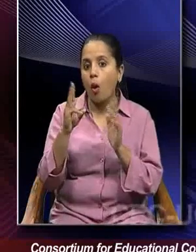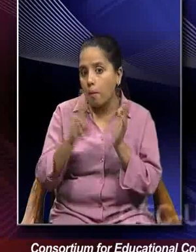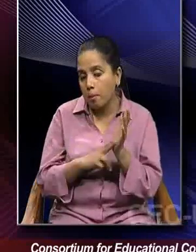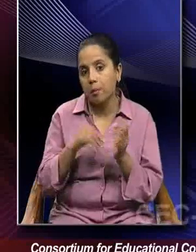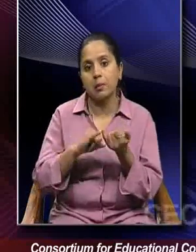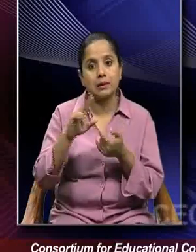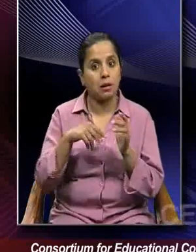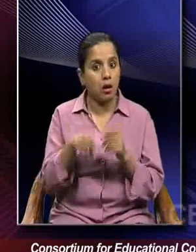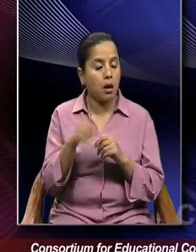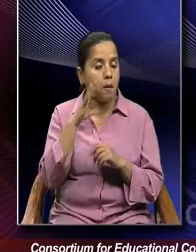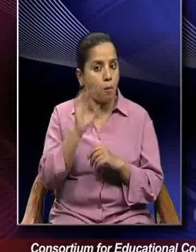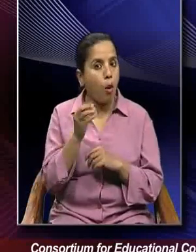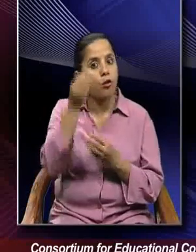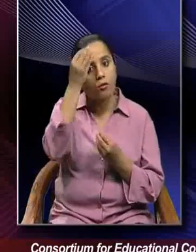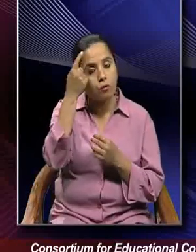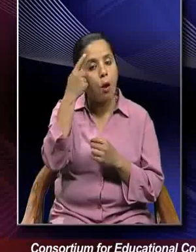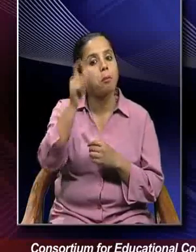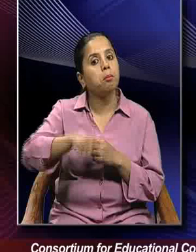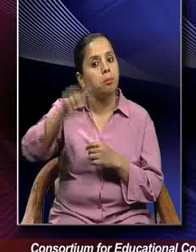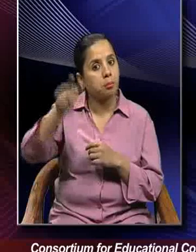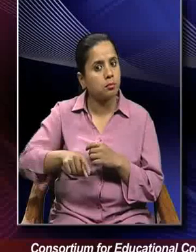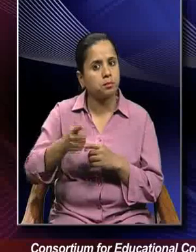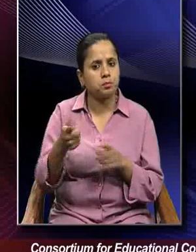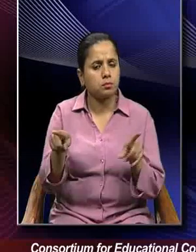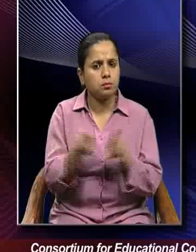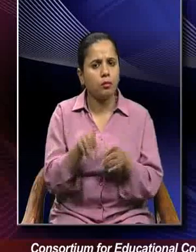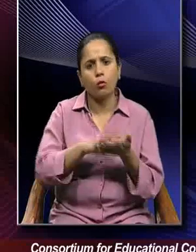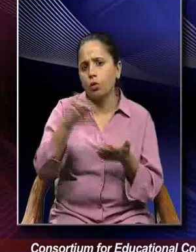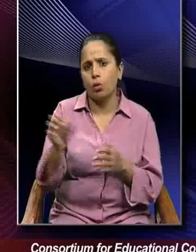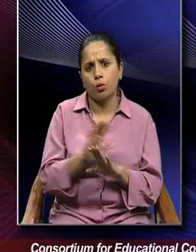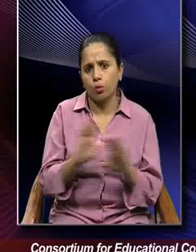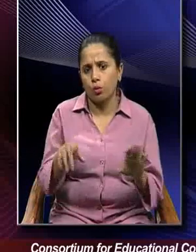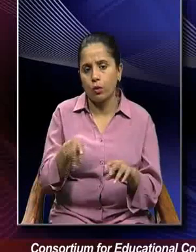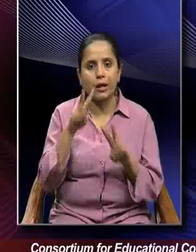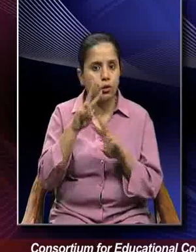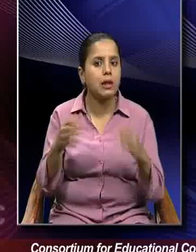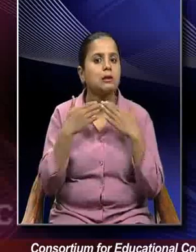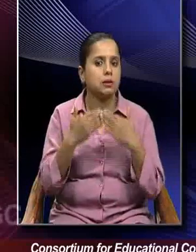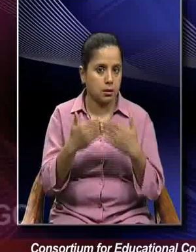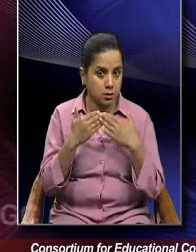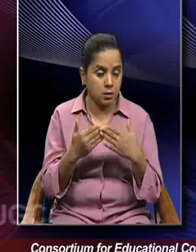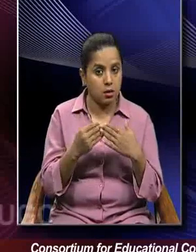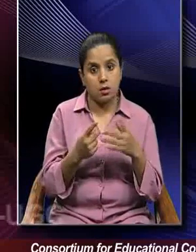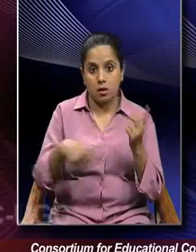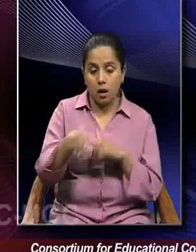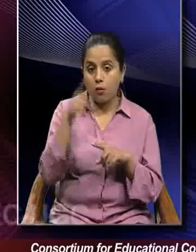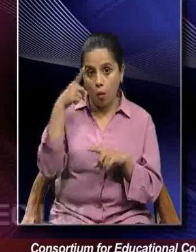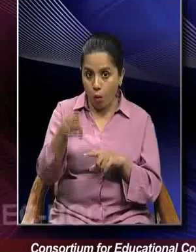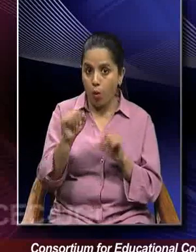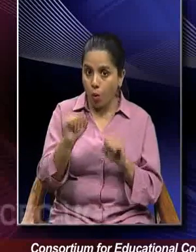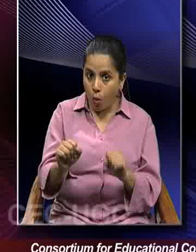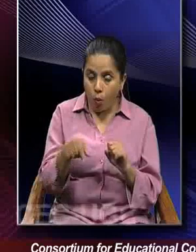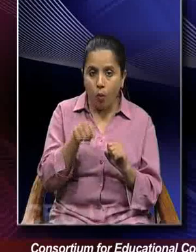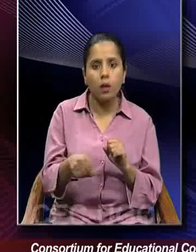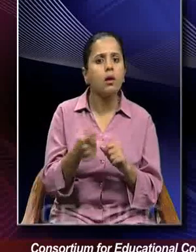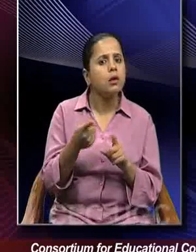of information for understanding people and should not be dropped from the research study. According to them, science and